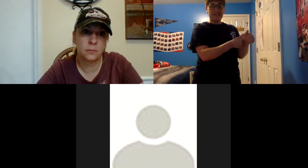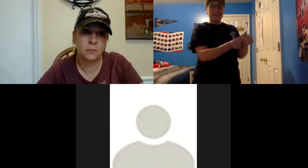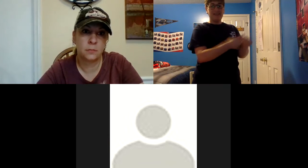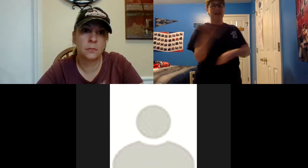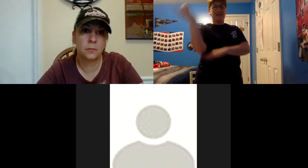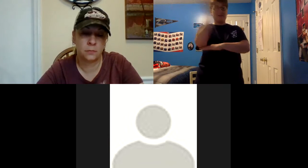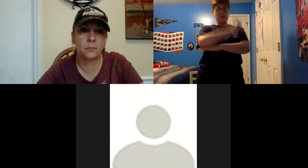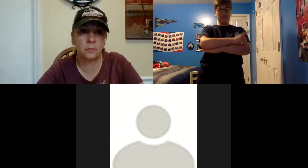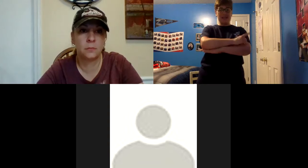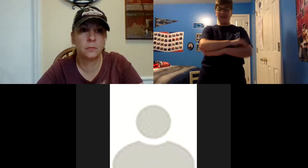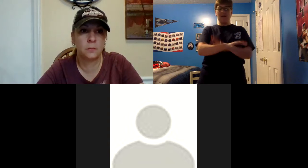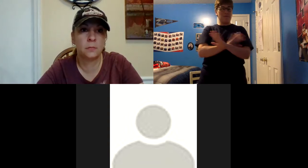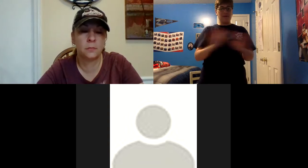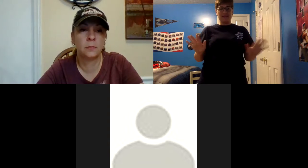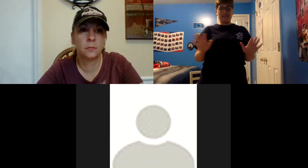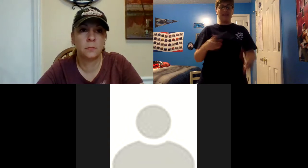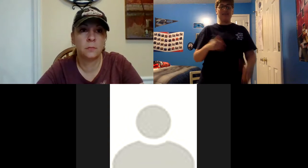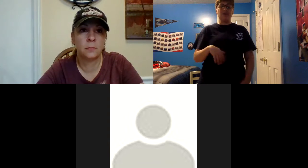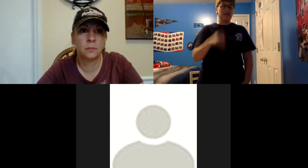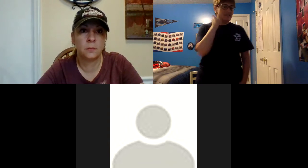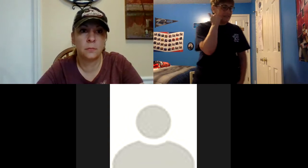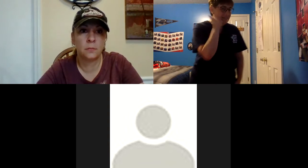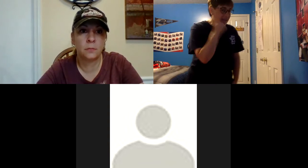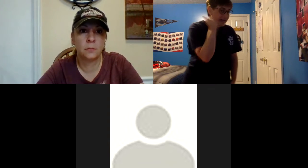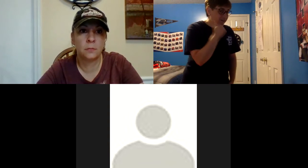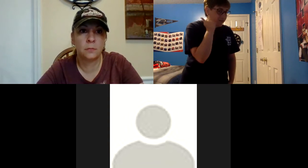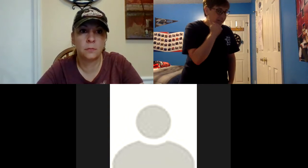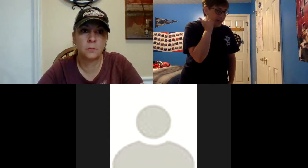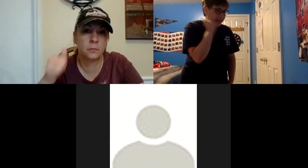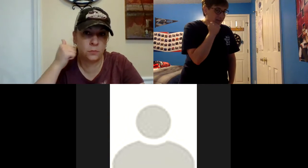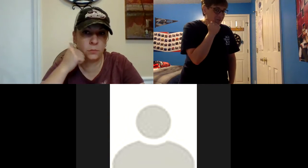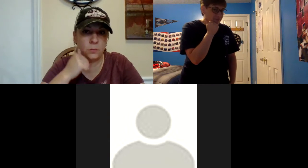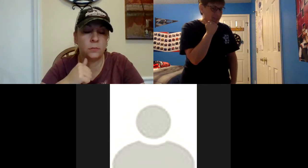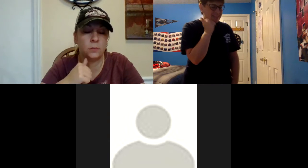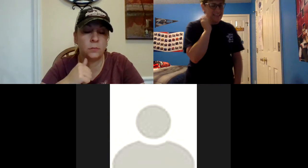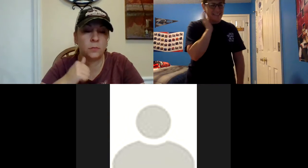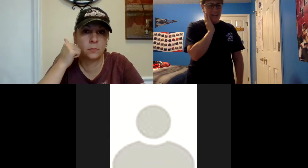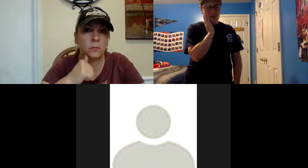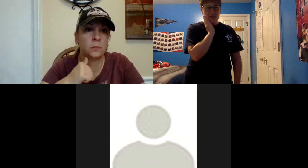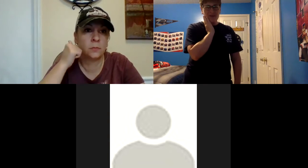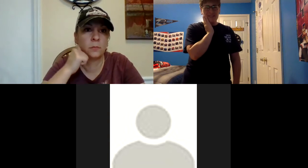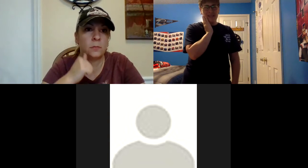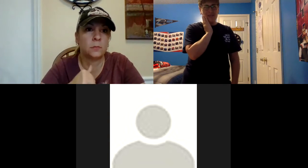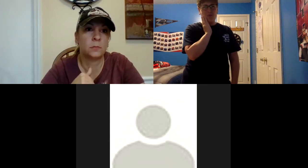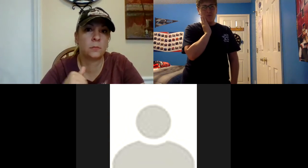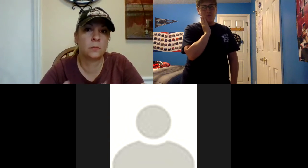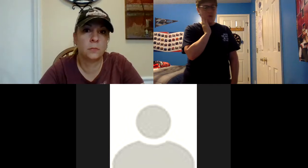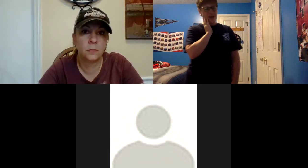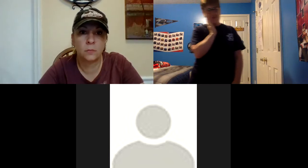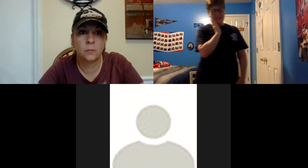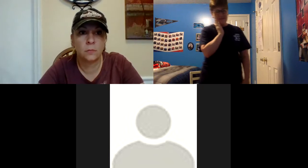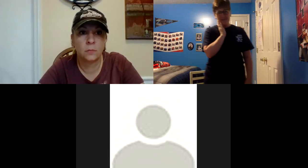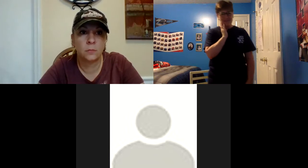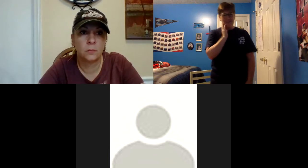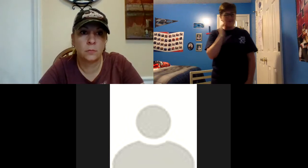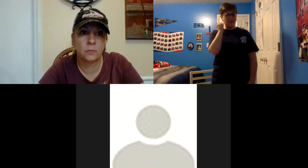every and then put day, but it's not. There is a sign every day. And it's kind of weird. It's like, well, why